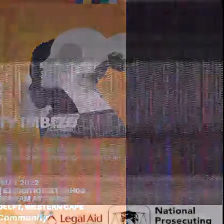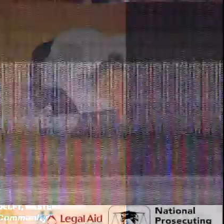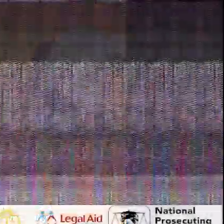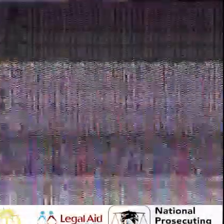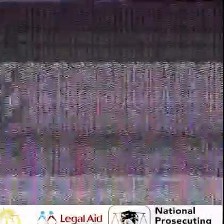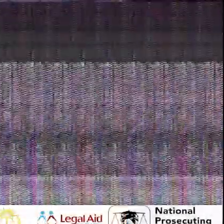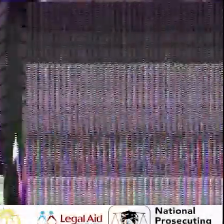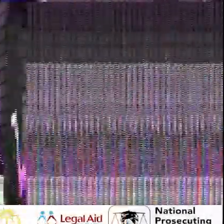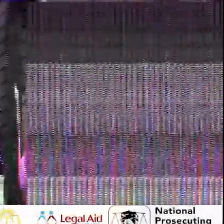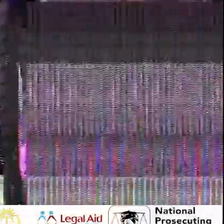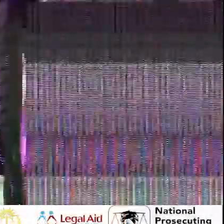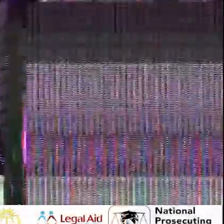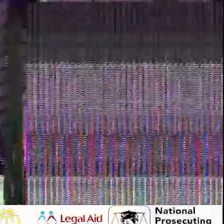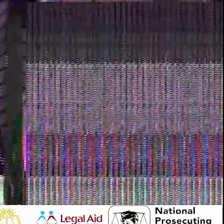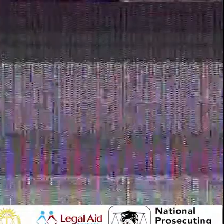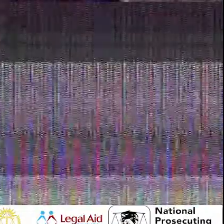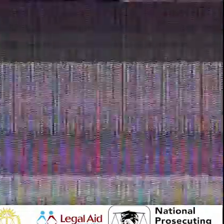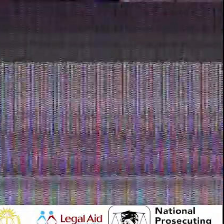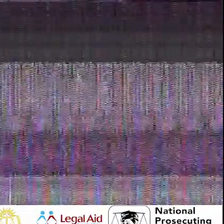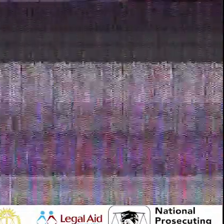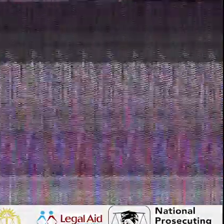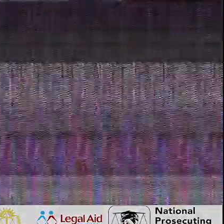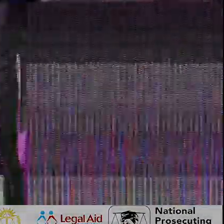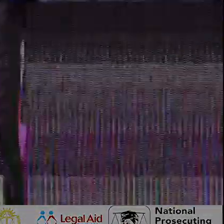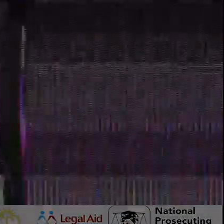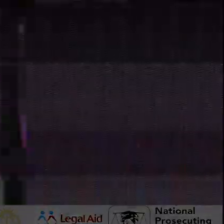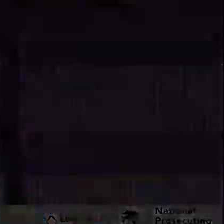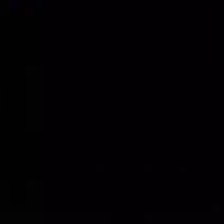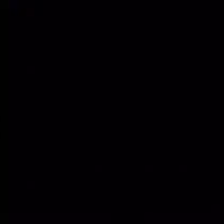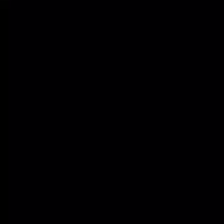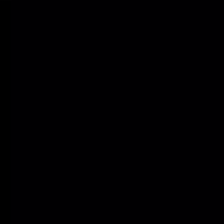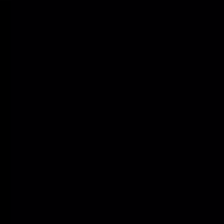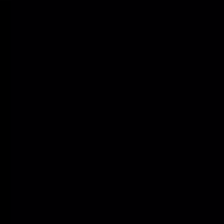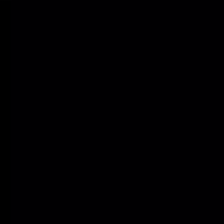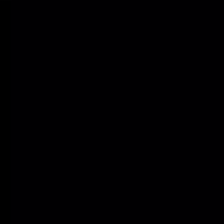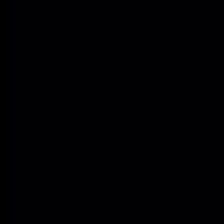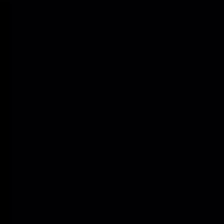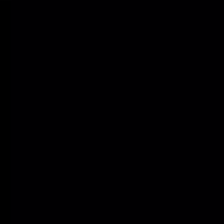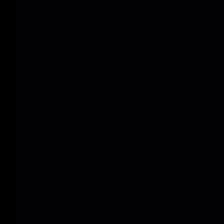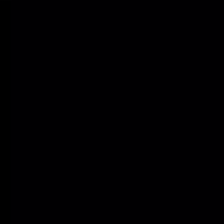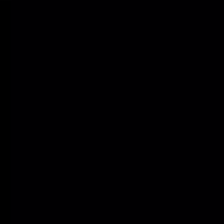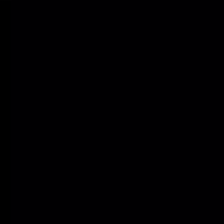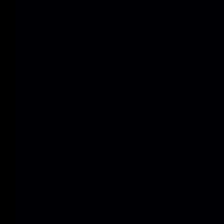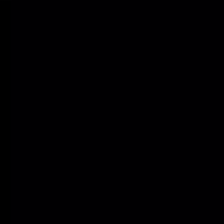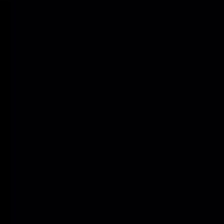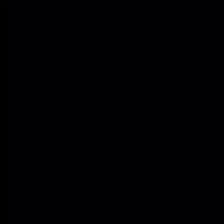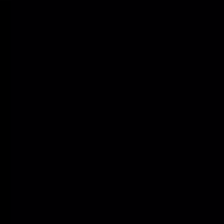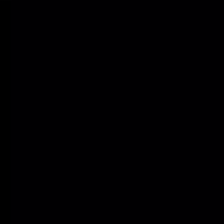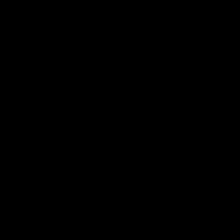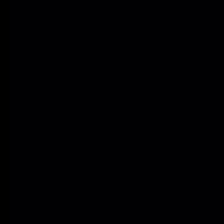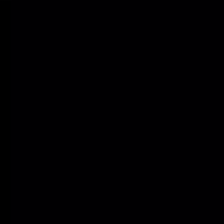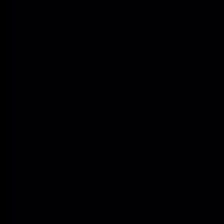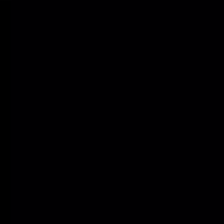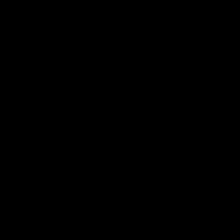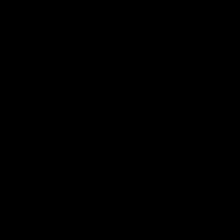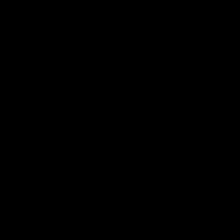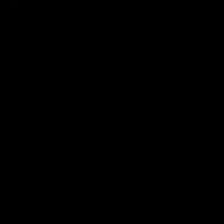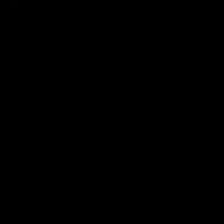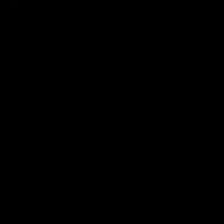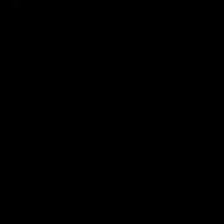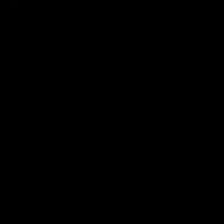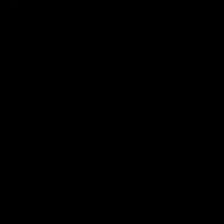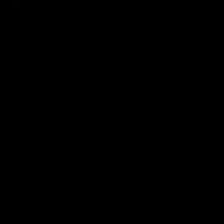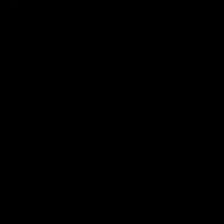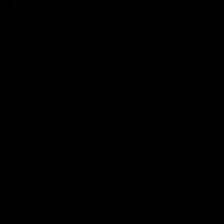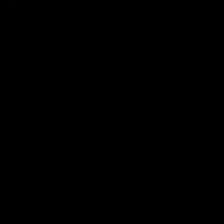All the broader communities on the outskirts are extremely blessed and honored to have